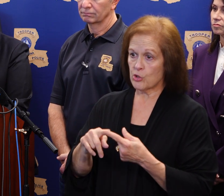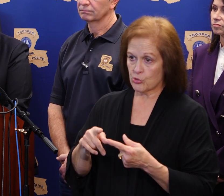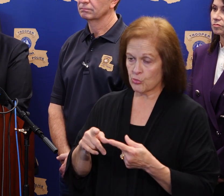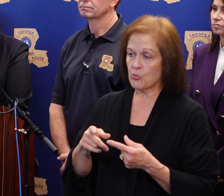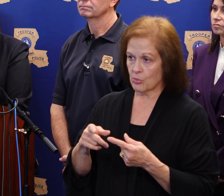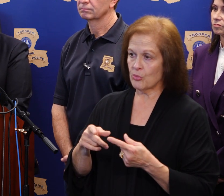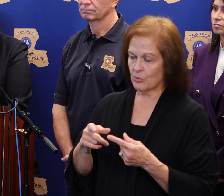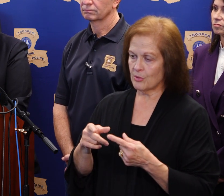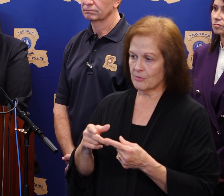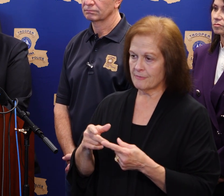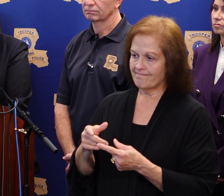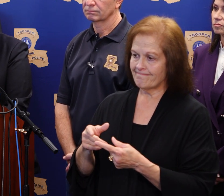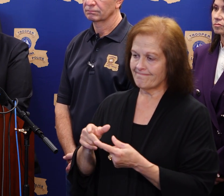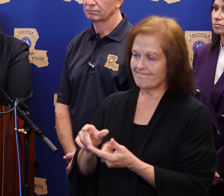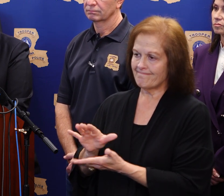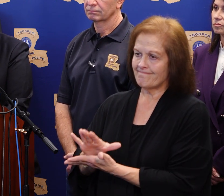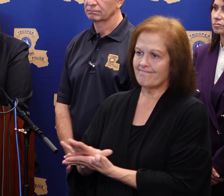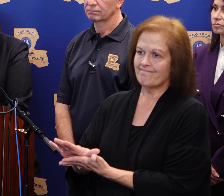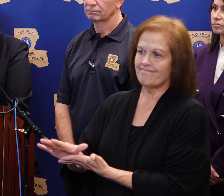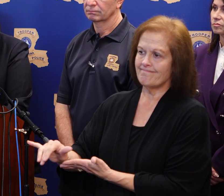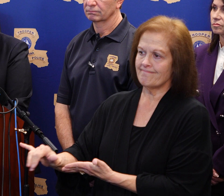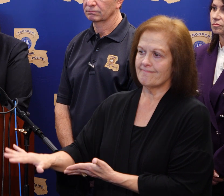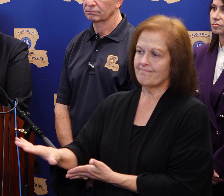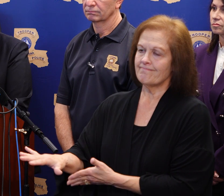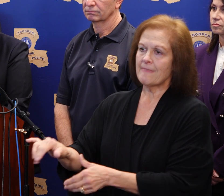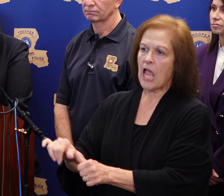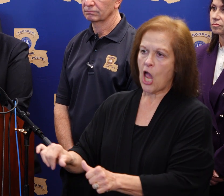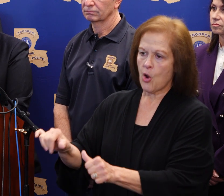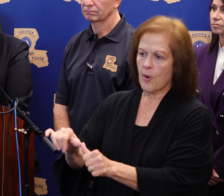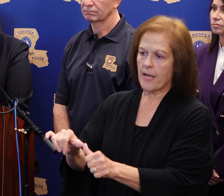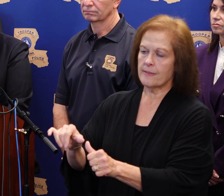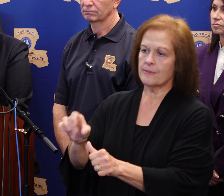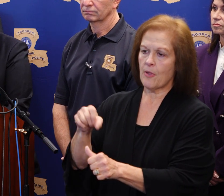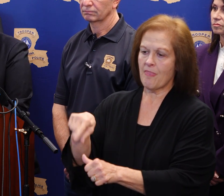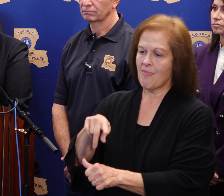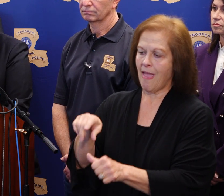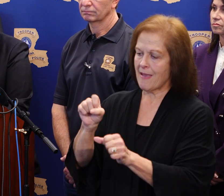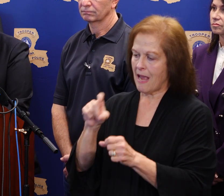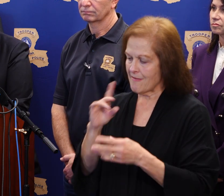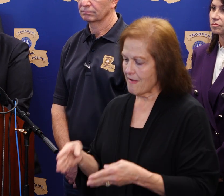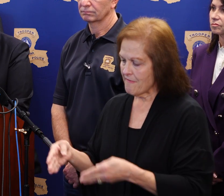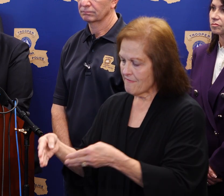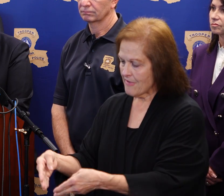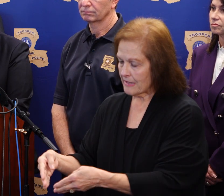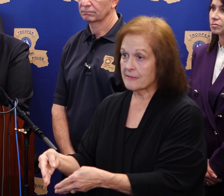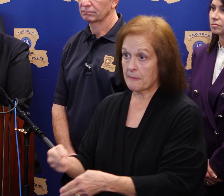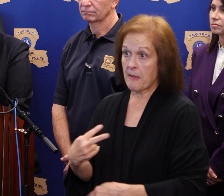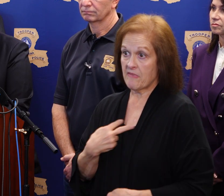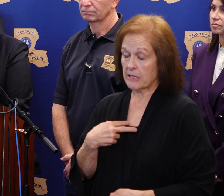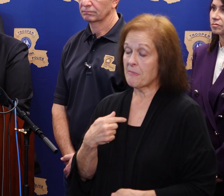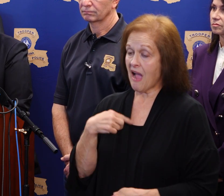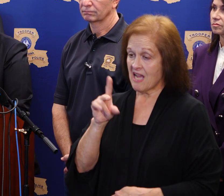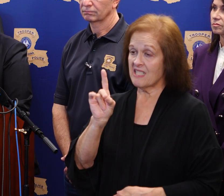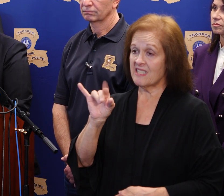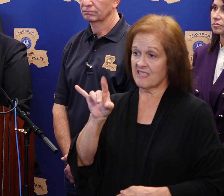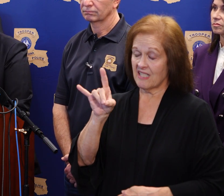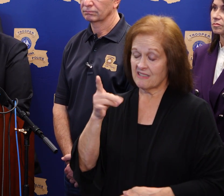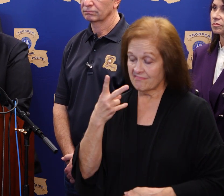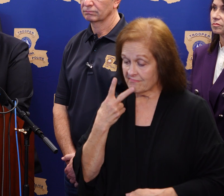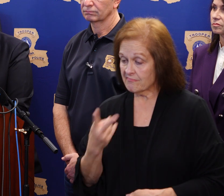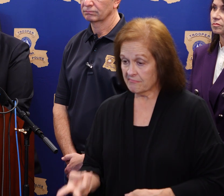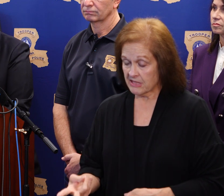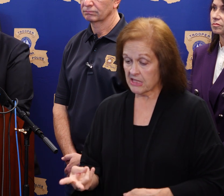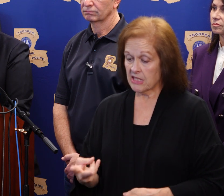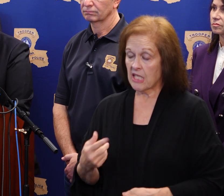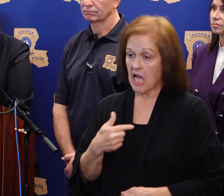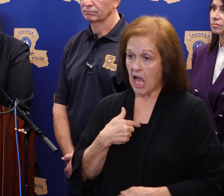be cleared, and again, attending to our victims. I walked by each one, and I did the sign